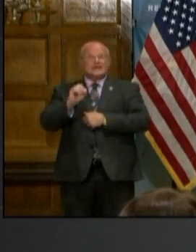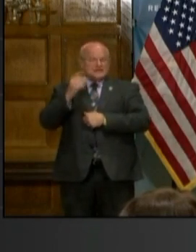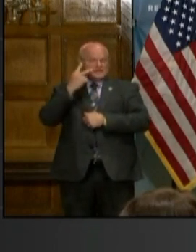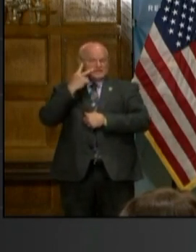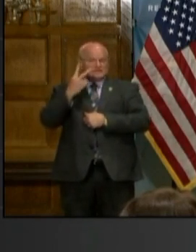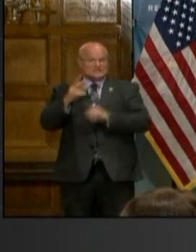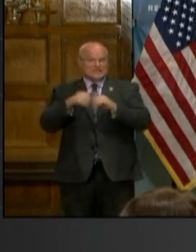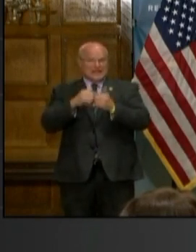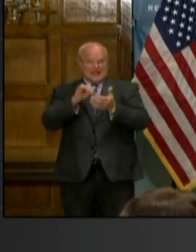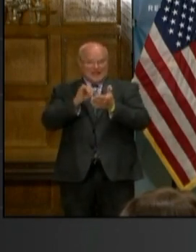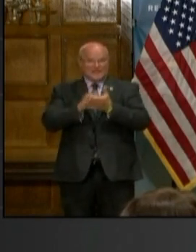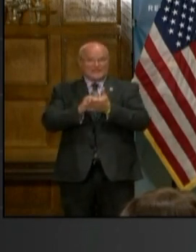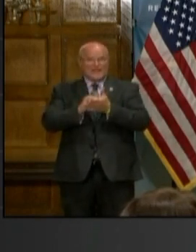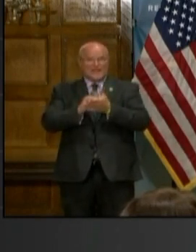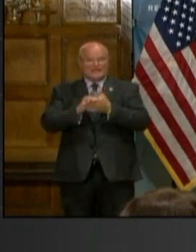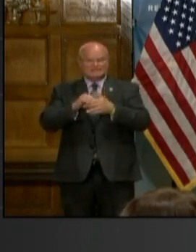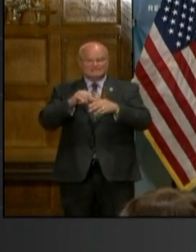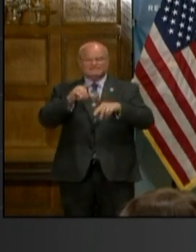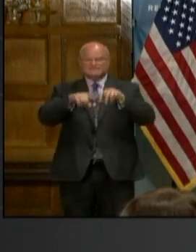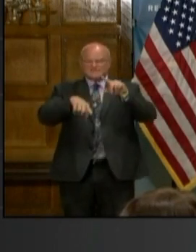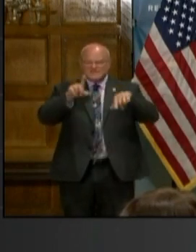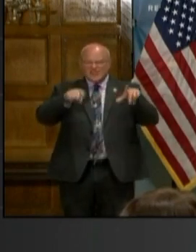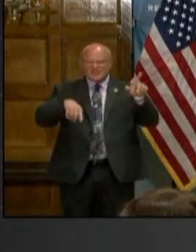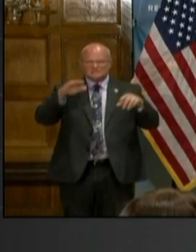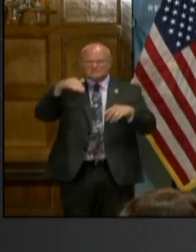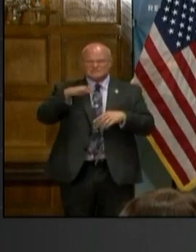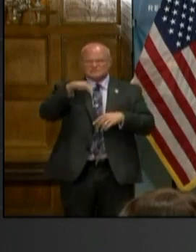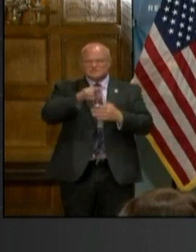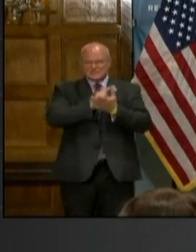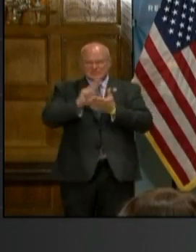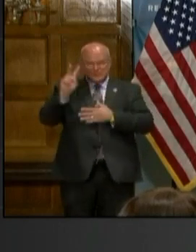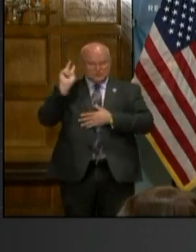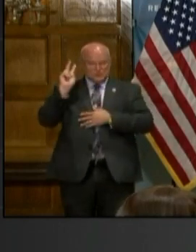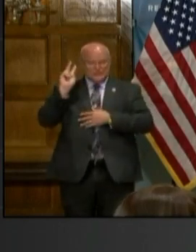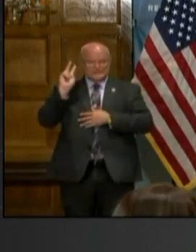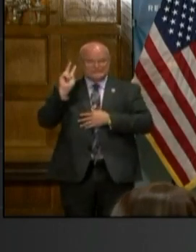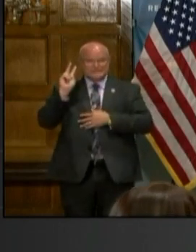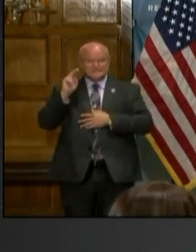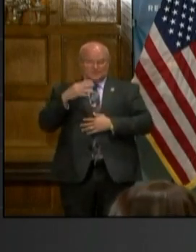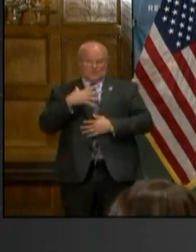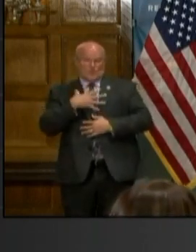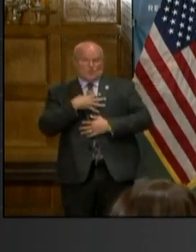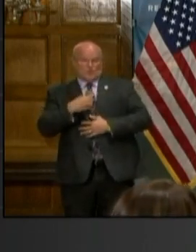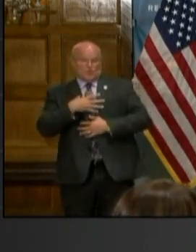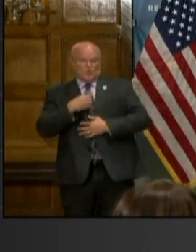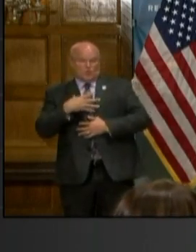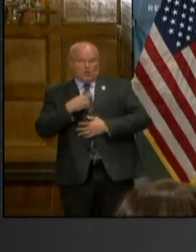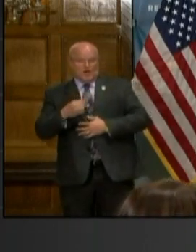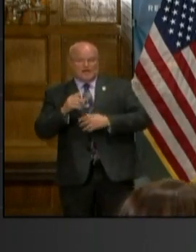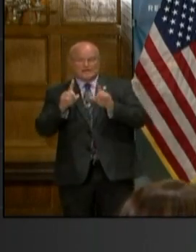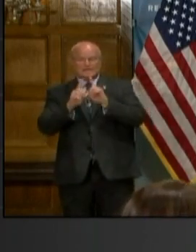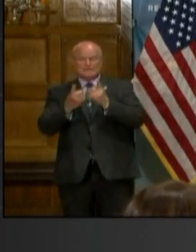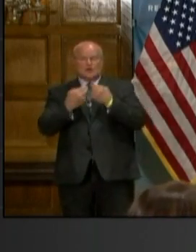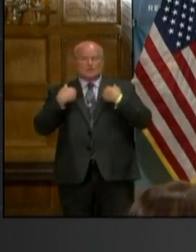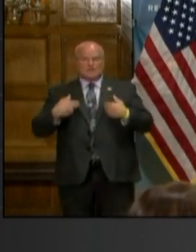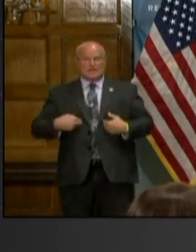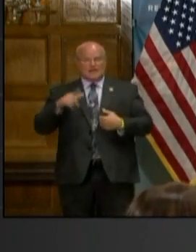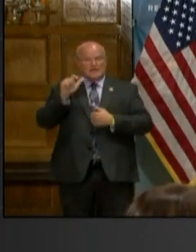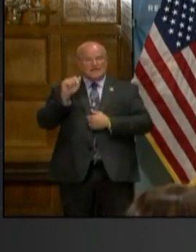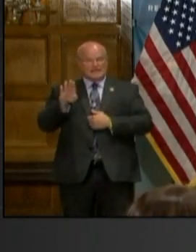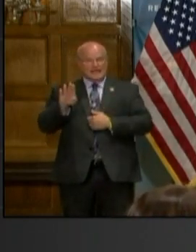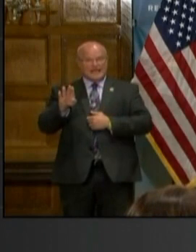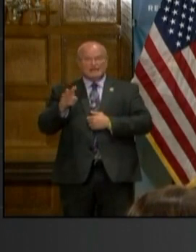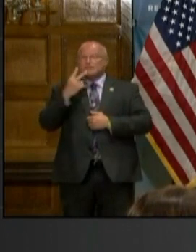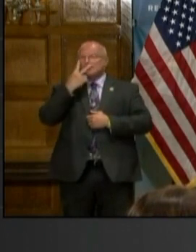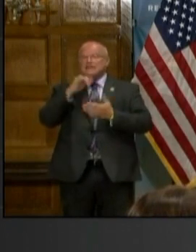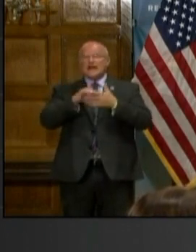can see how that has varied in the last 2 weeks. The white is the Department of Health lab, and you